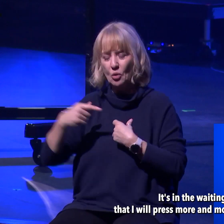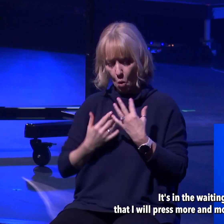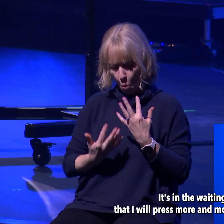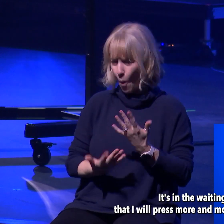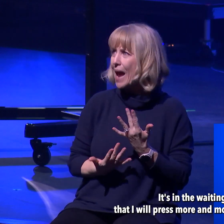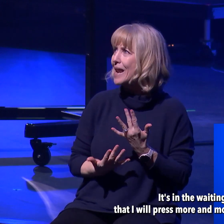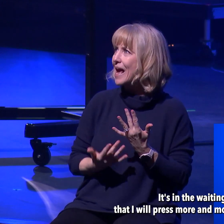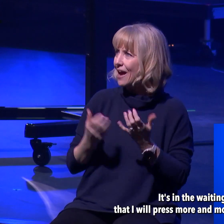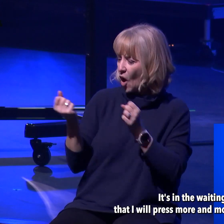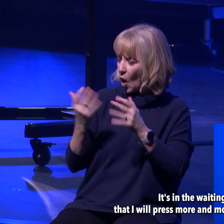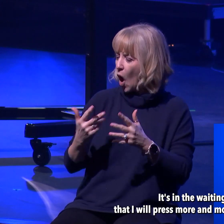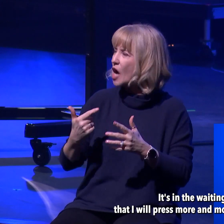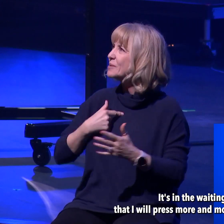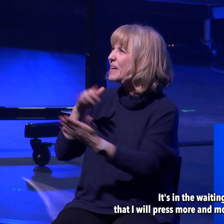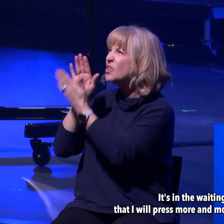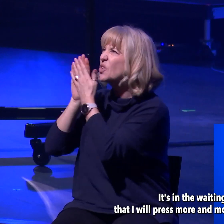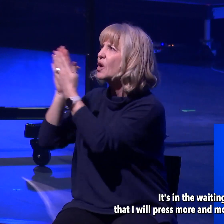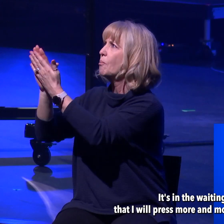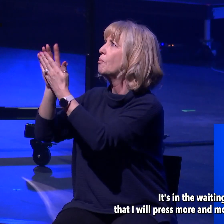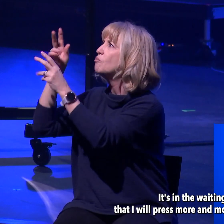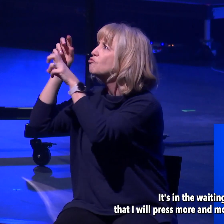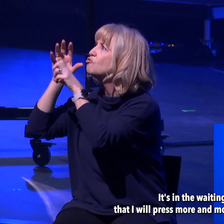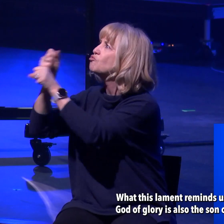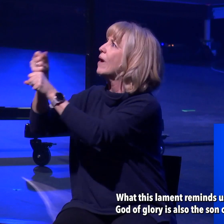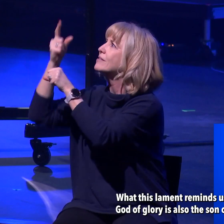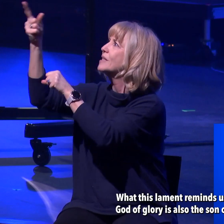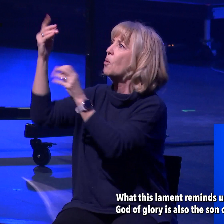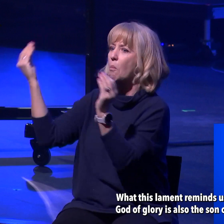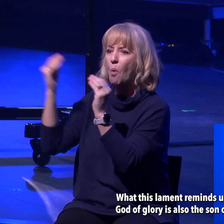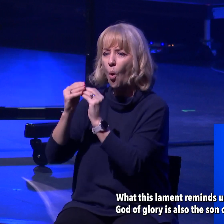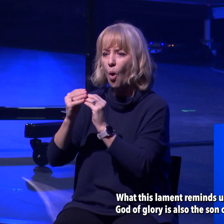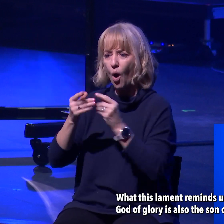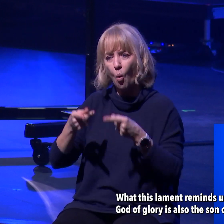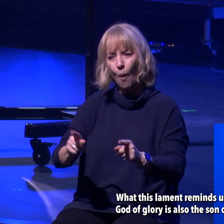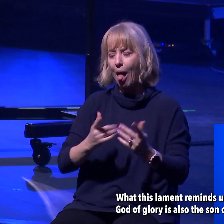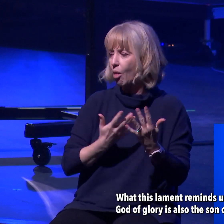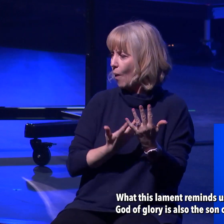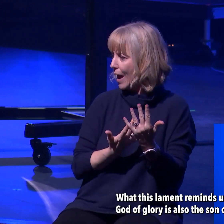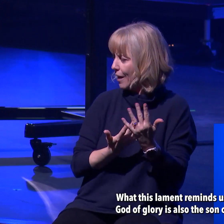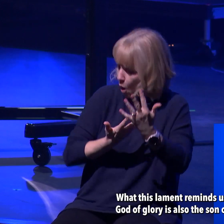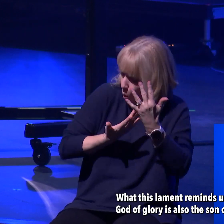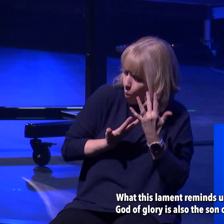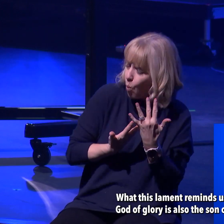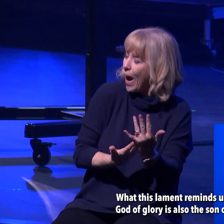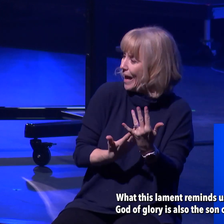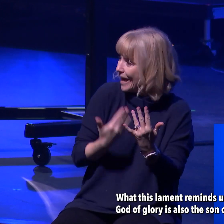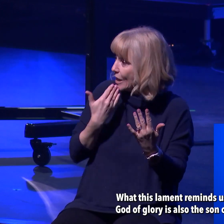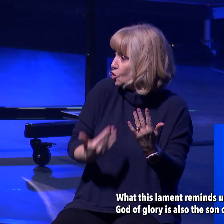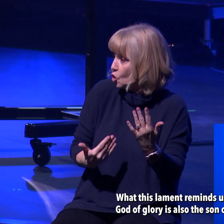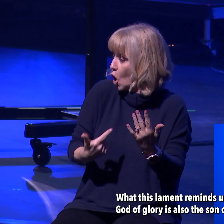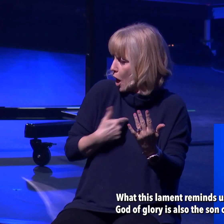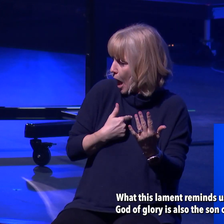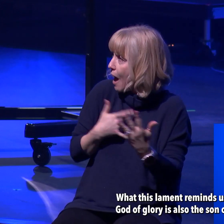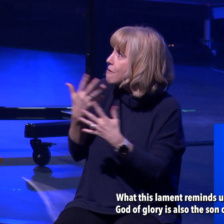waiting that I will press more and more into you. What this lament reminds us is